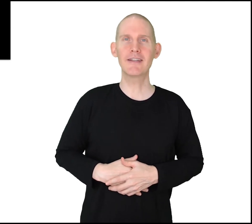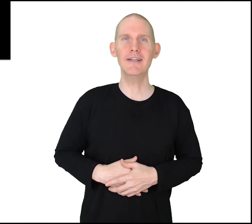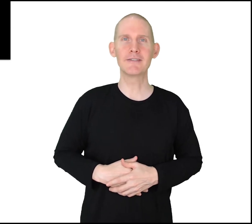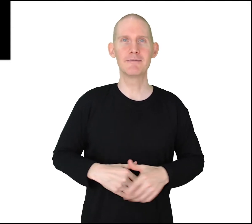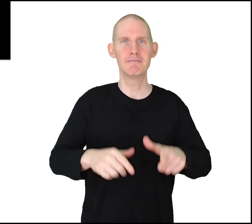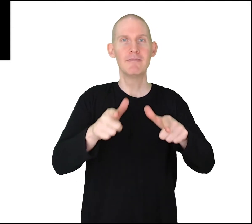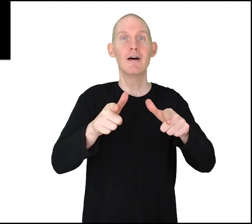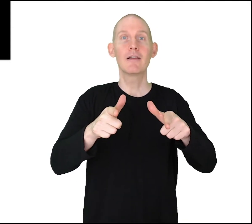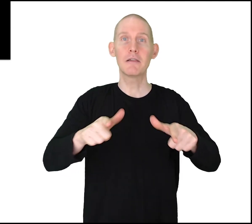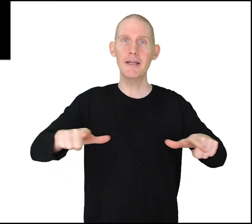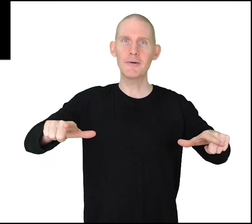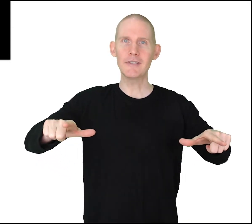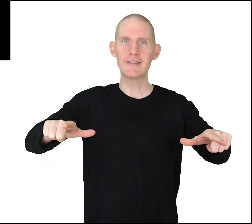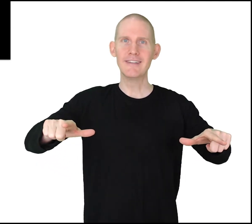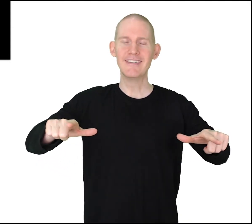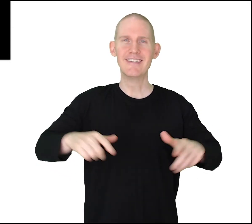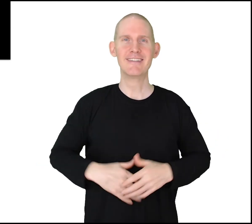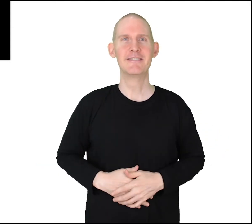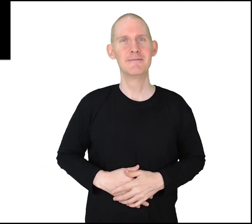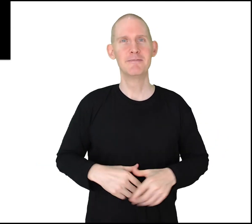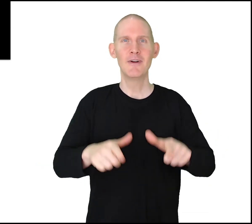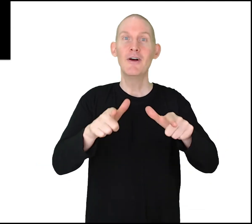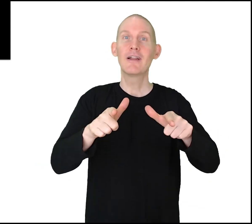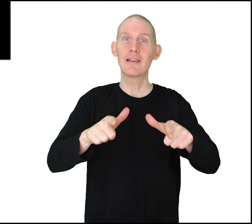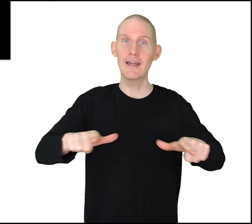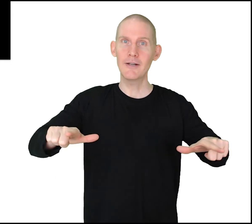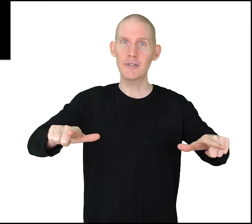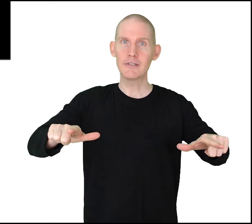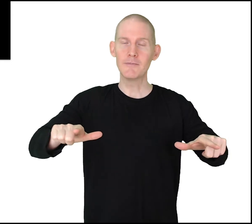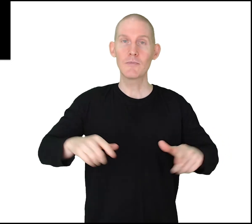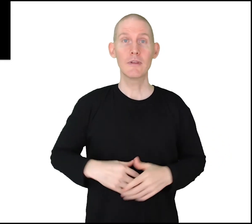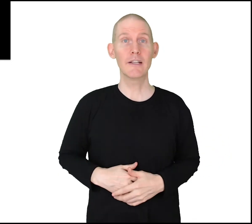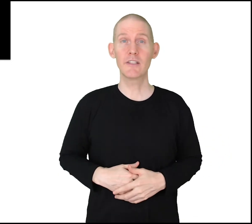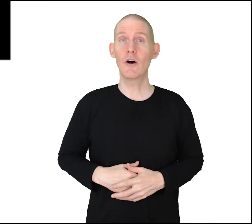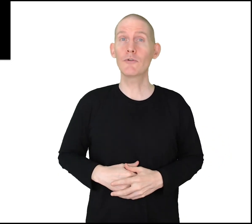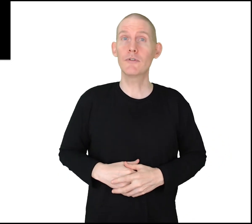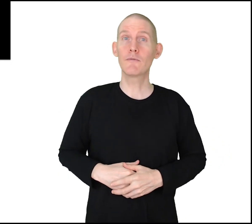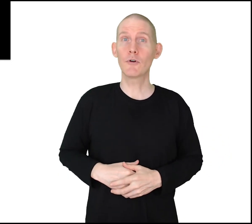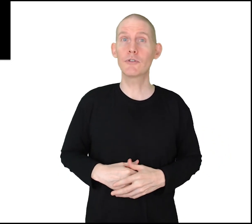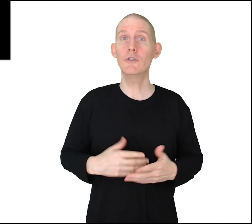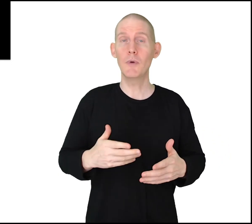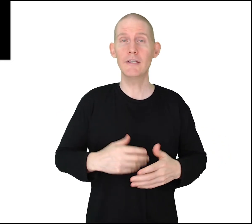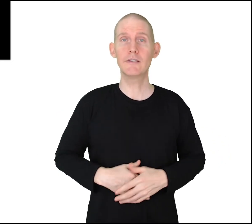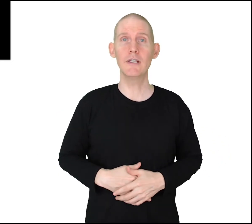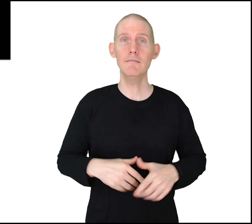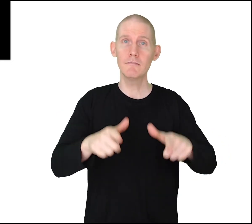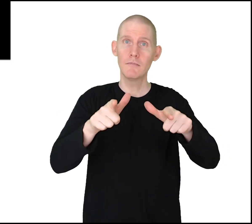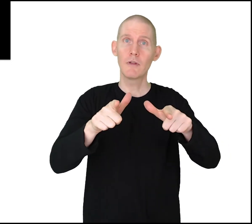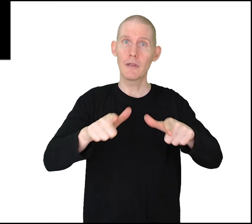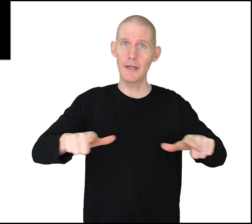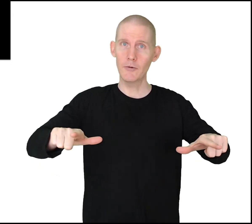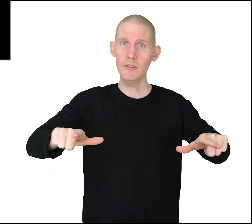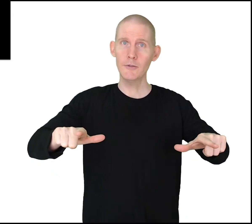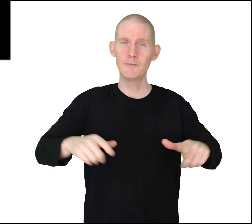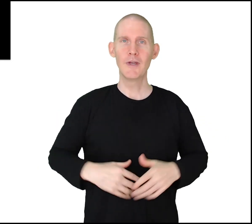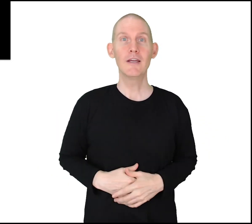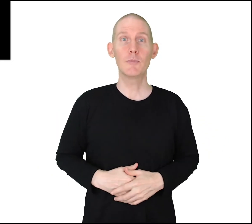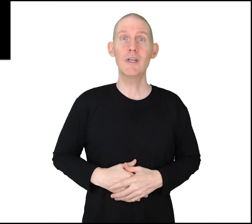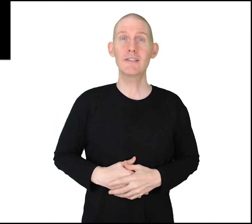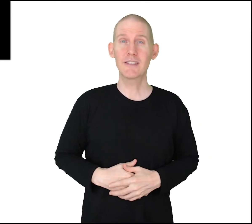this. Language. Language. That's an alternate version you may see. Language. To be